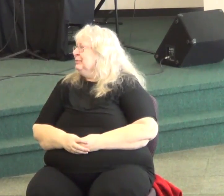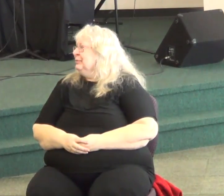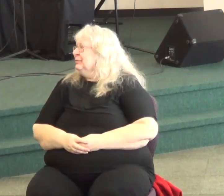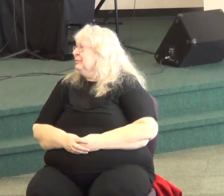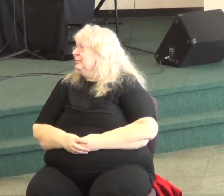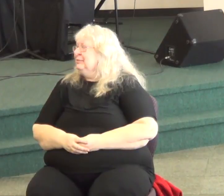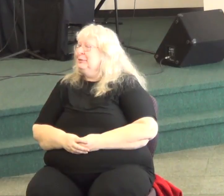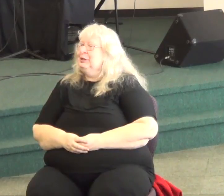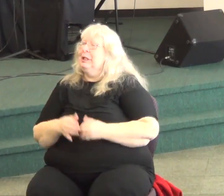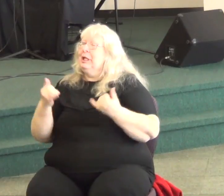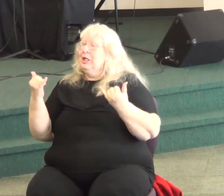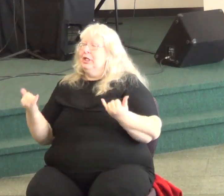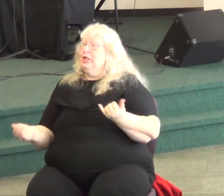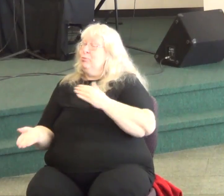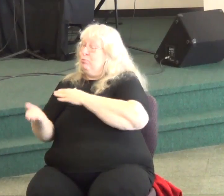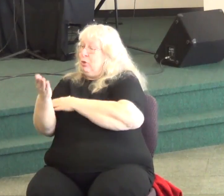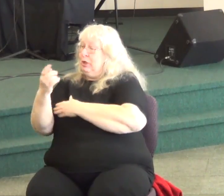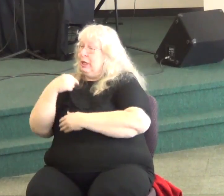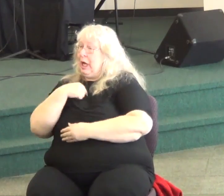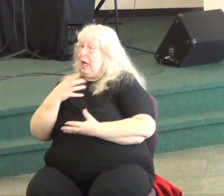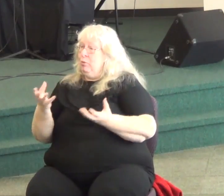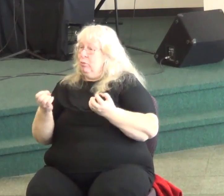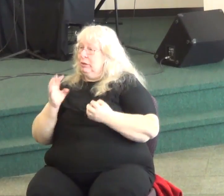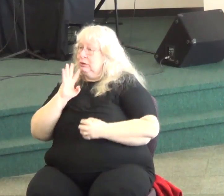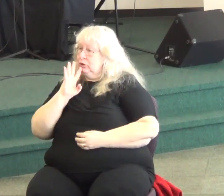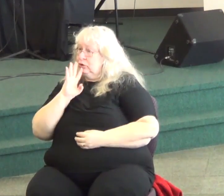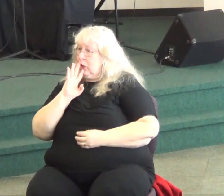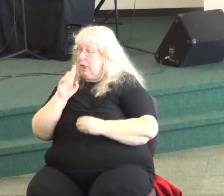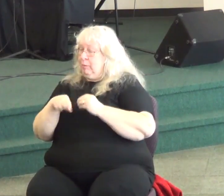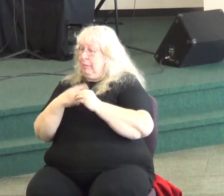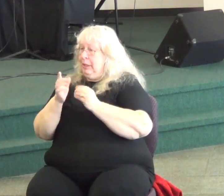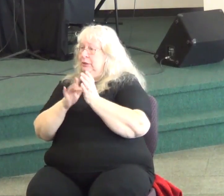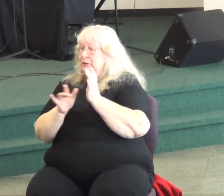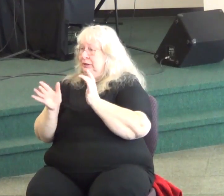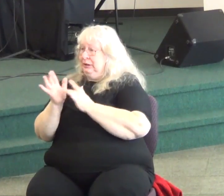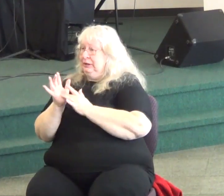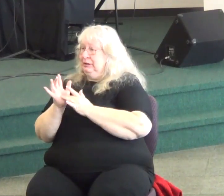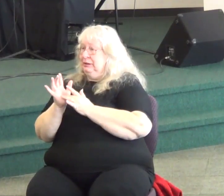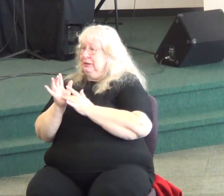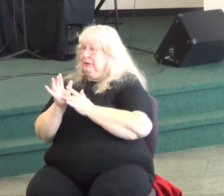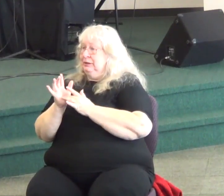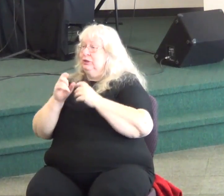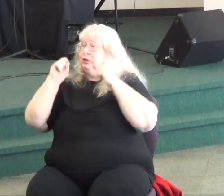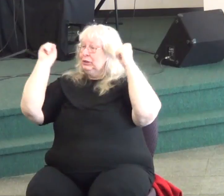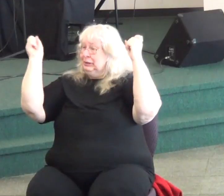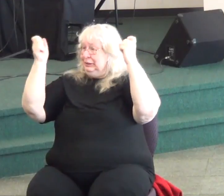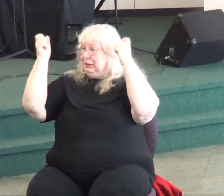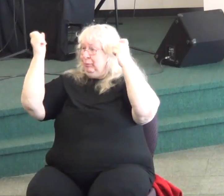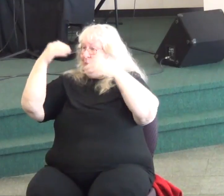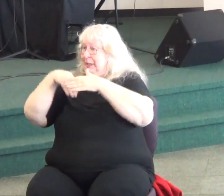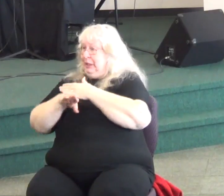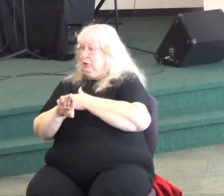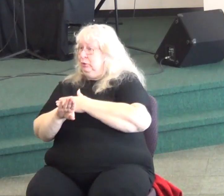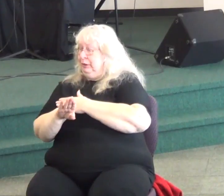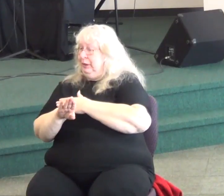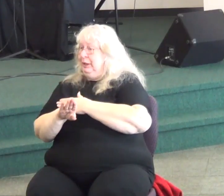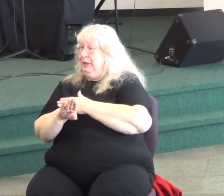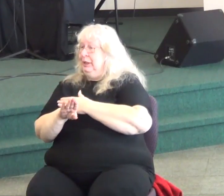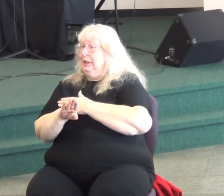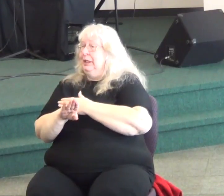This morning, I want to talk to us about Jesus' triumphal entry. It's an entry of success.